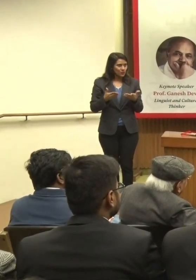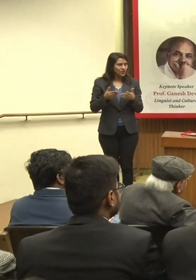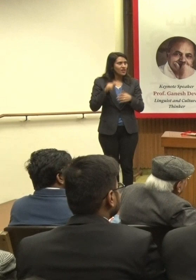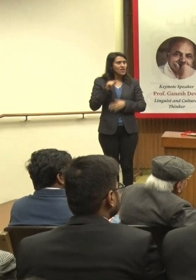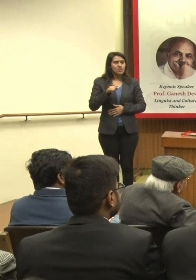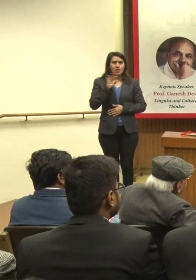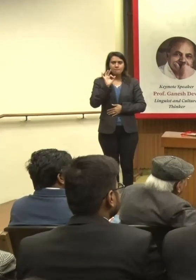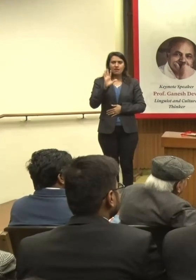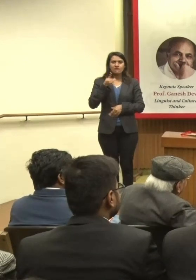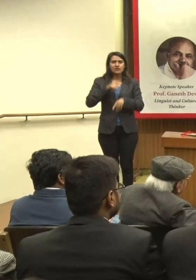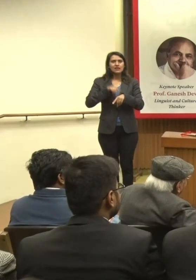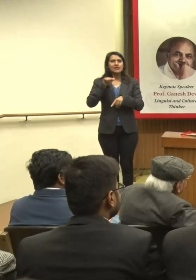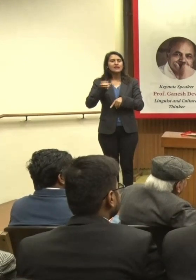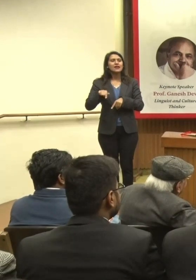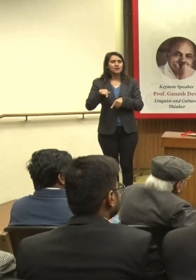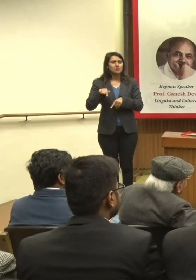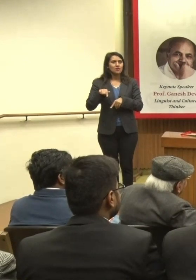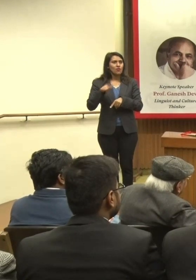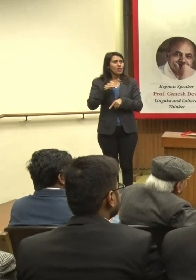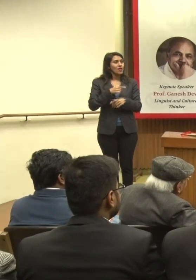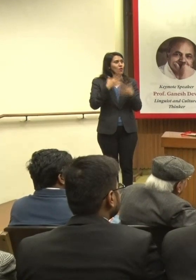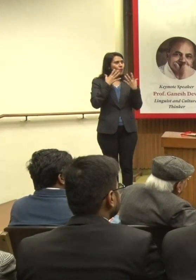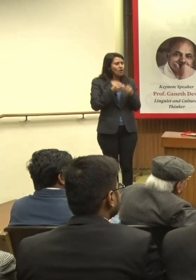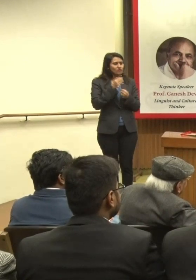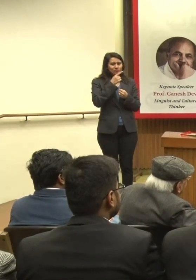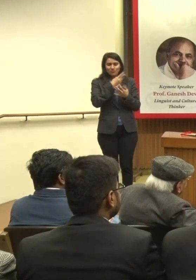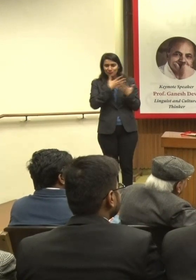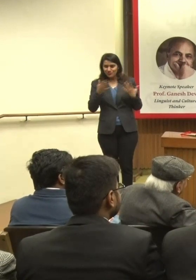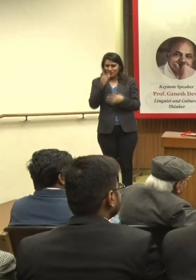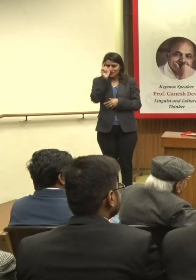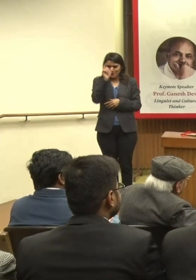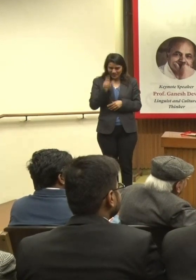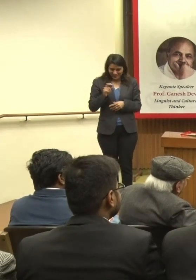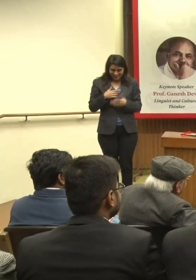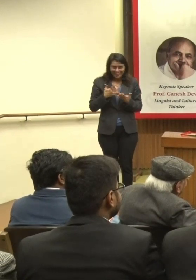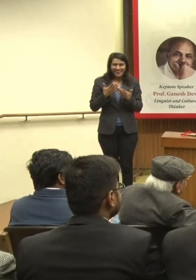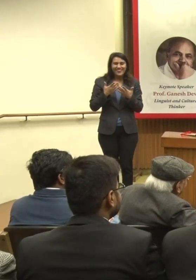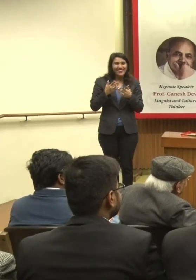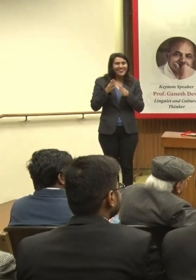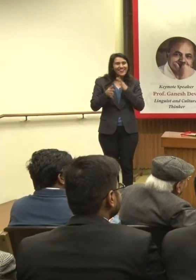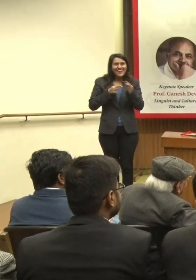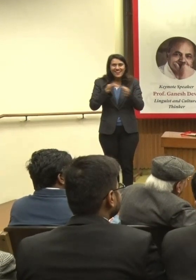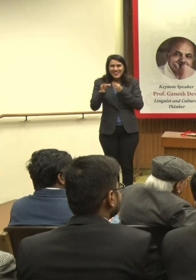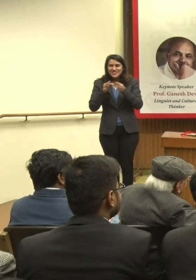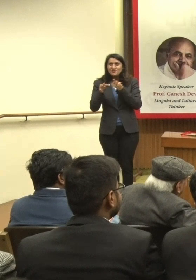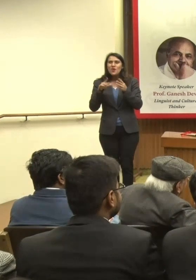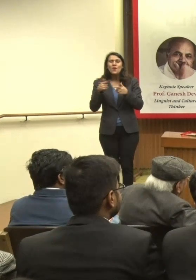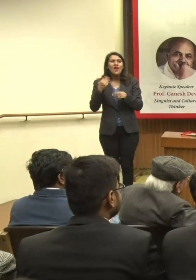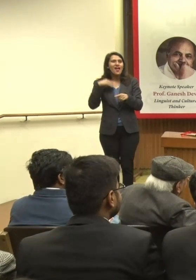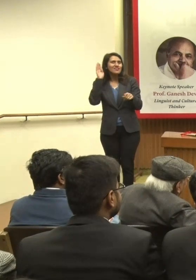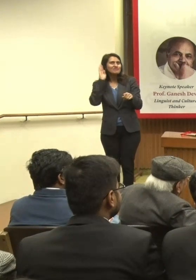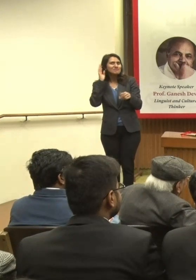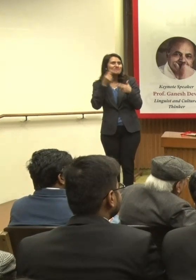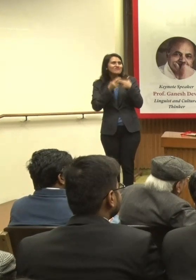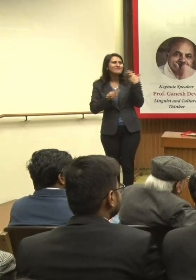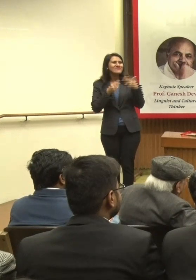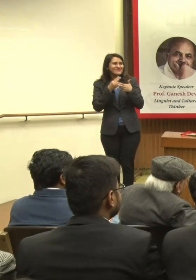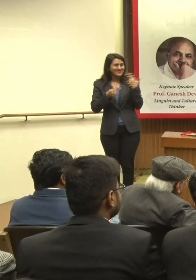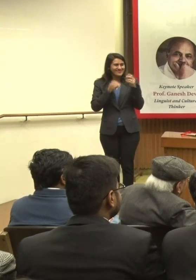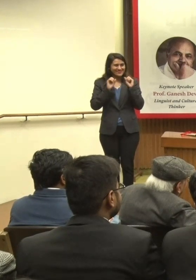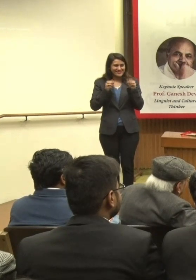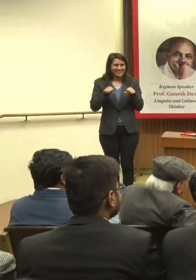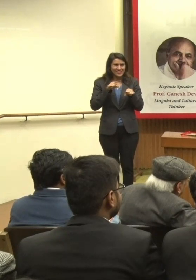an appropriate time that I say that I'm really at a loss of words to describe what we just heard. There is a lot that we